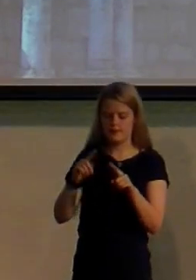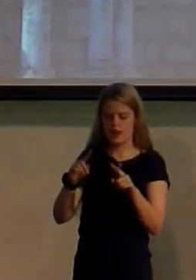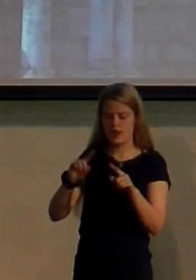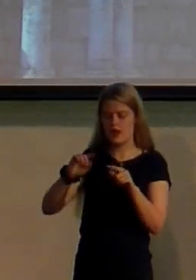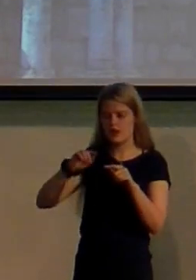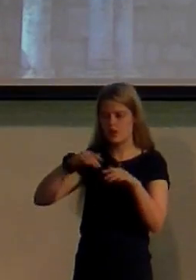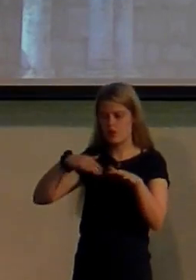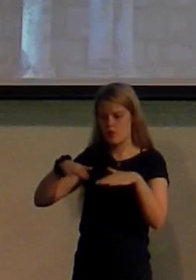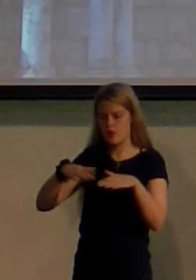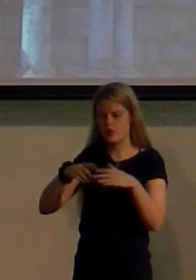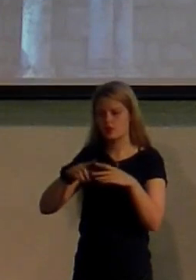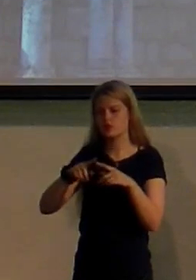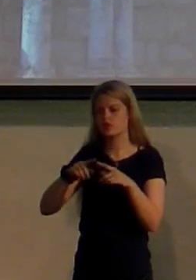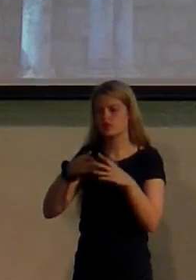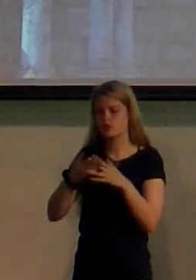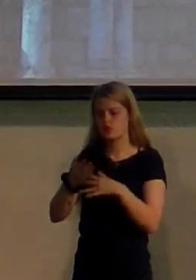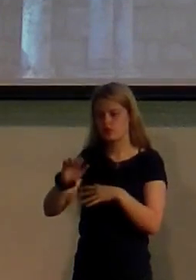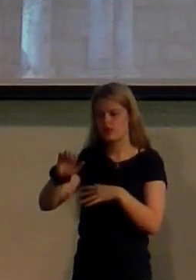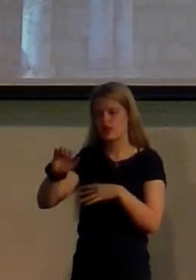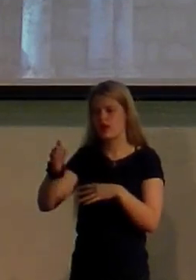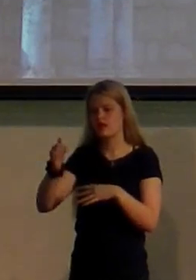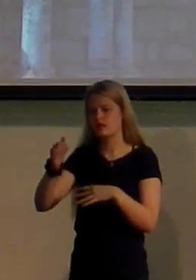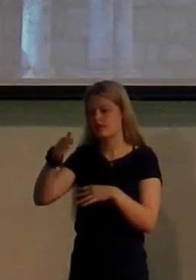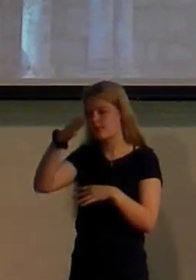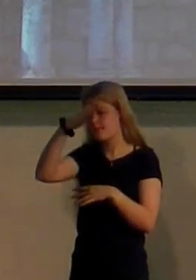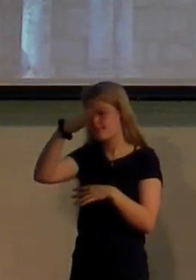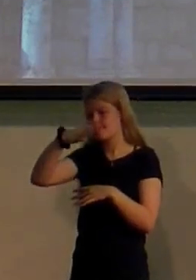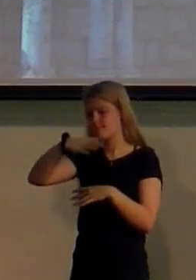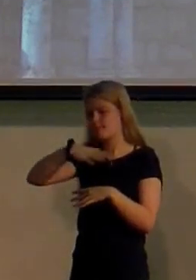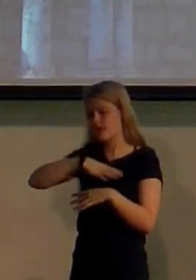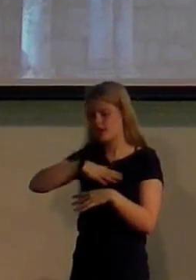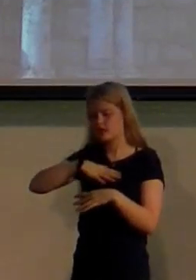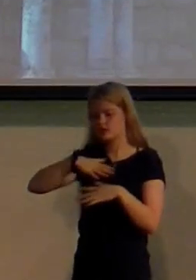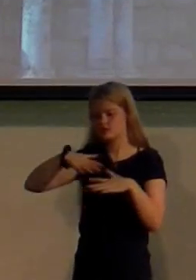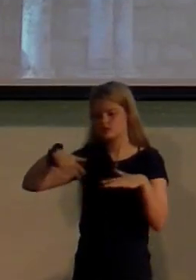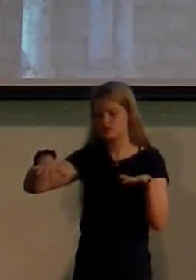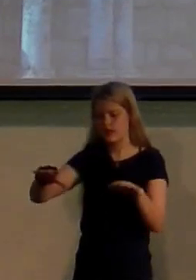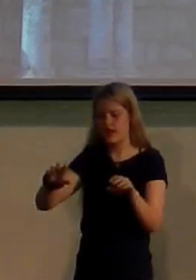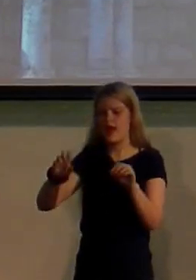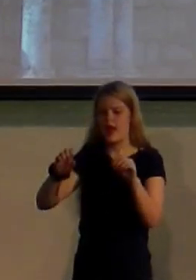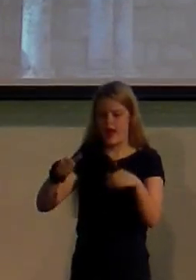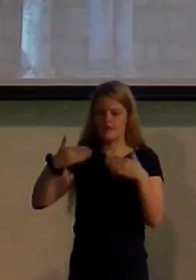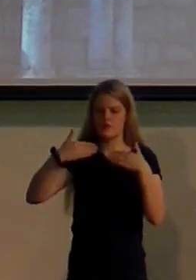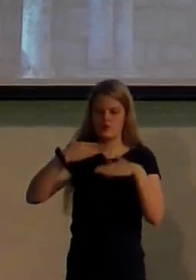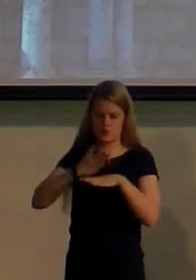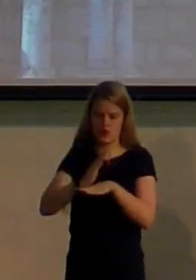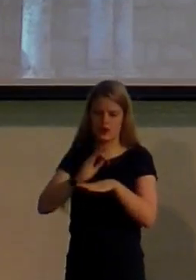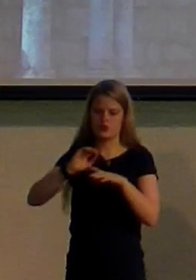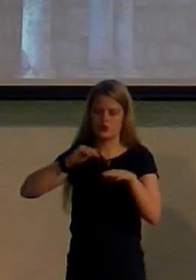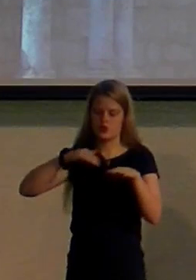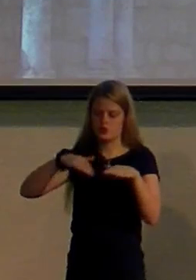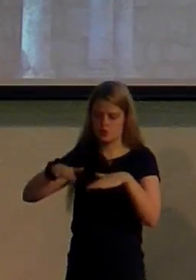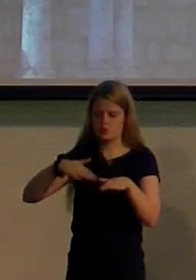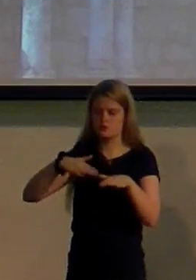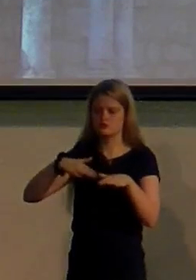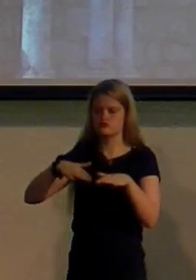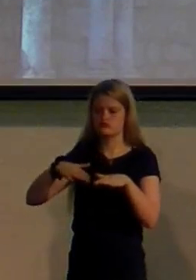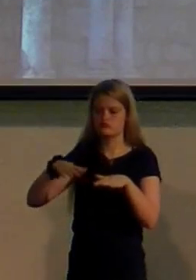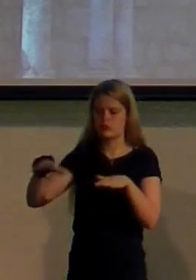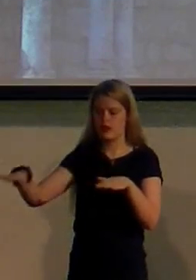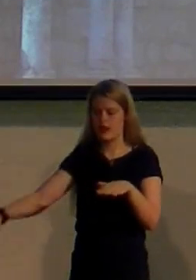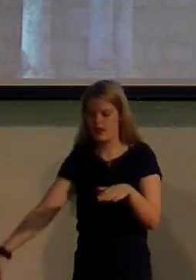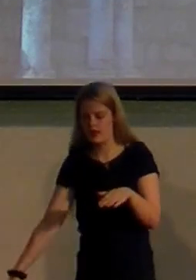to the law. Deuteronomy 25:23, they had the right to go through and pick handfuls of grain and feed themselves along the